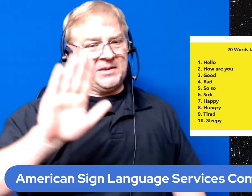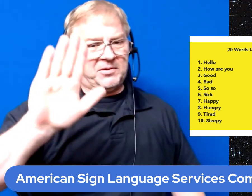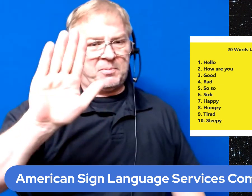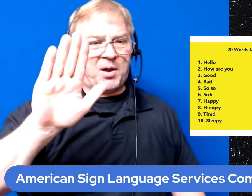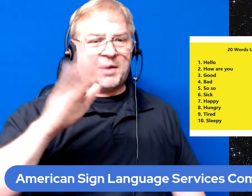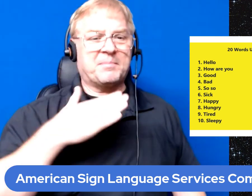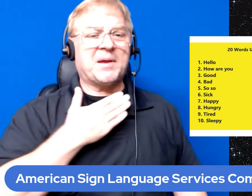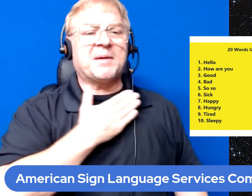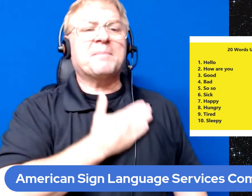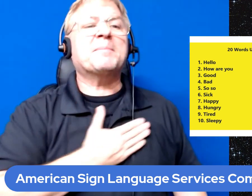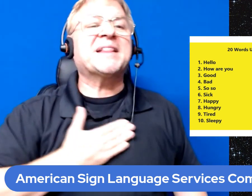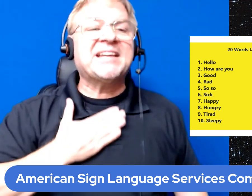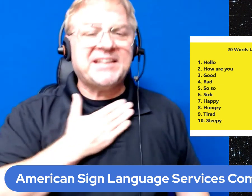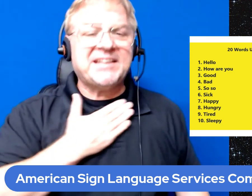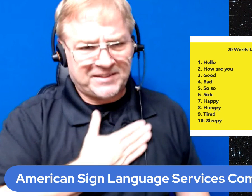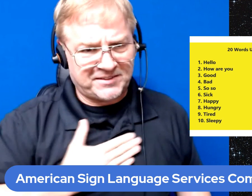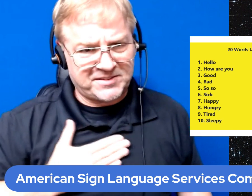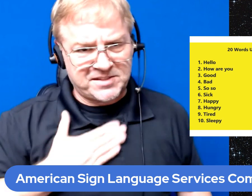Your palm. Please.